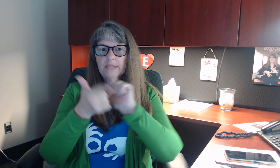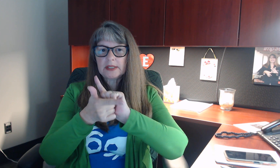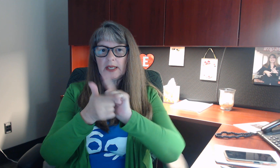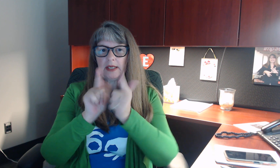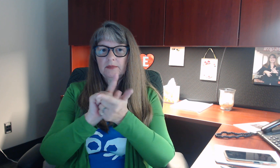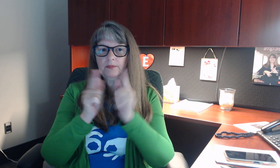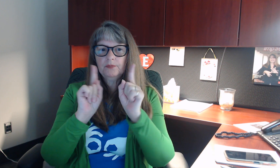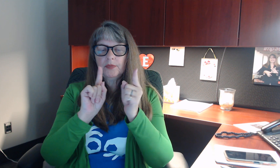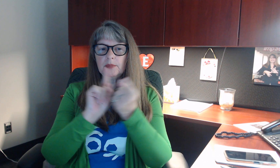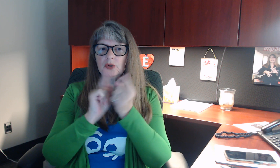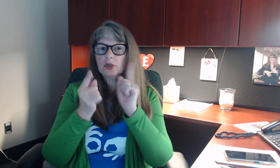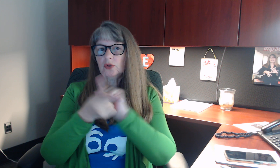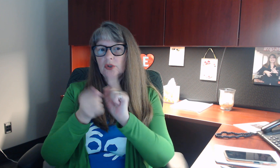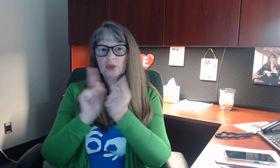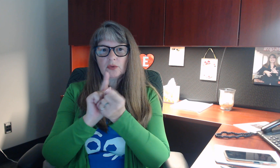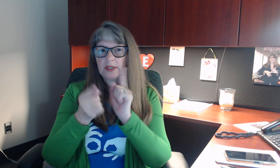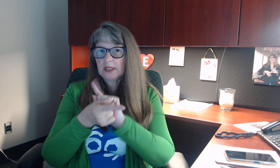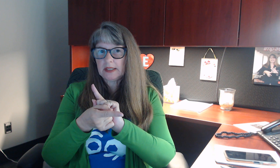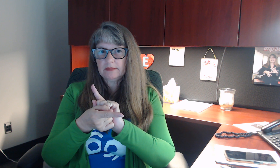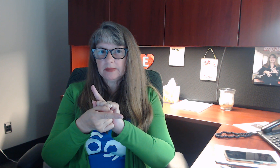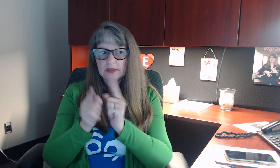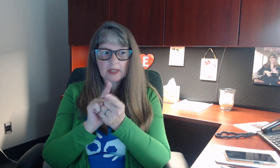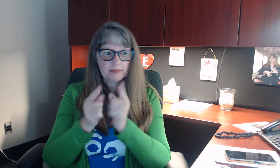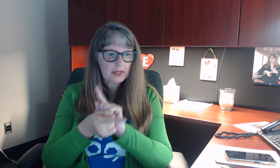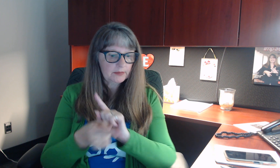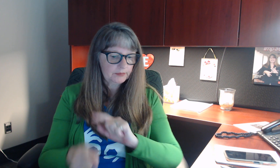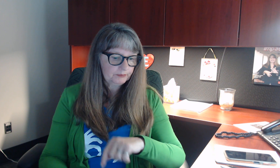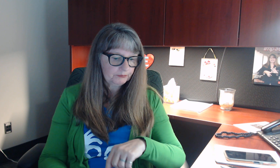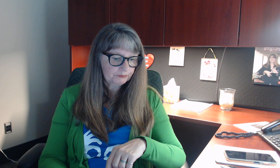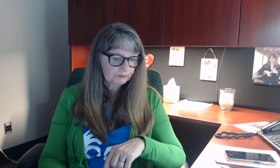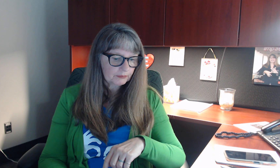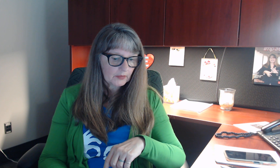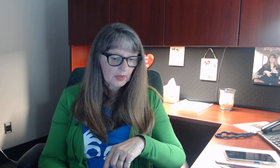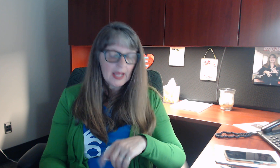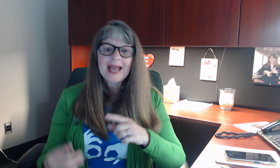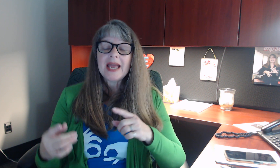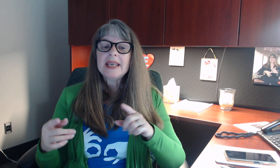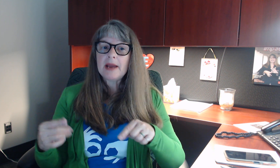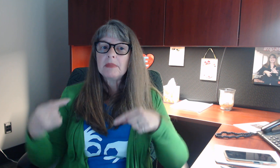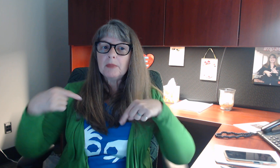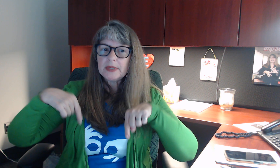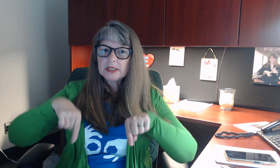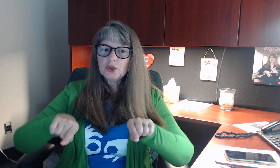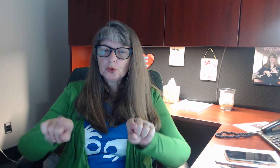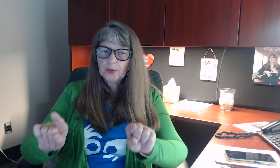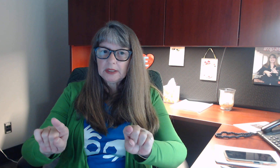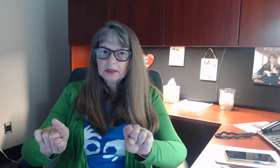translate, but you can do it just translate. It's the same thing. Now, remember we did during.